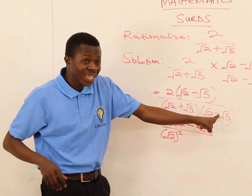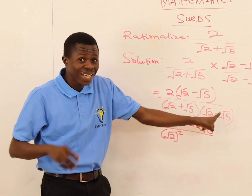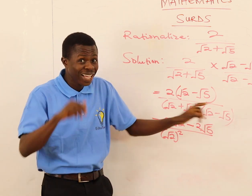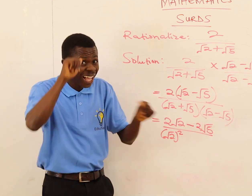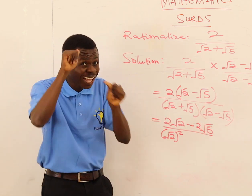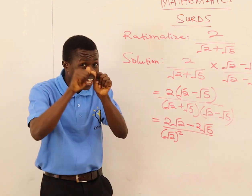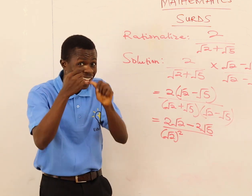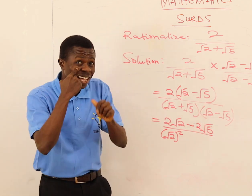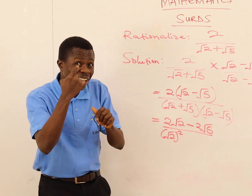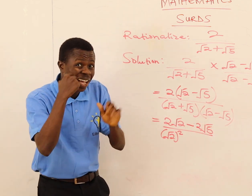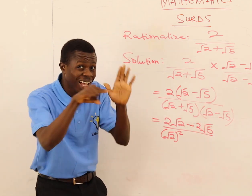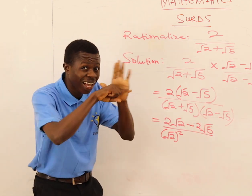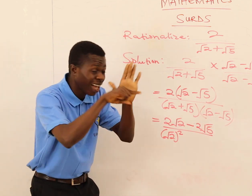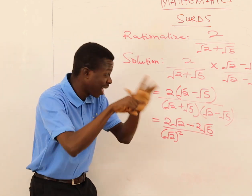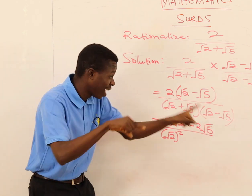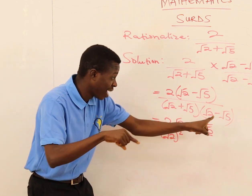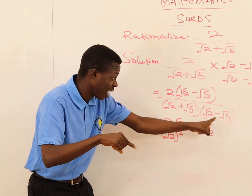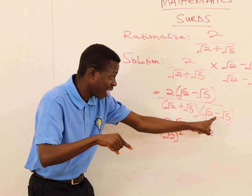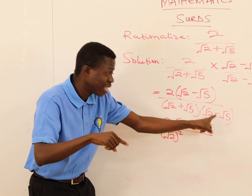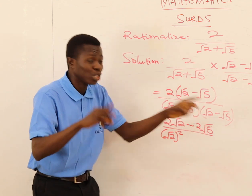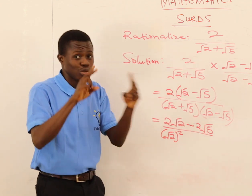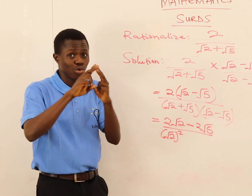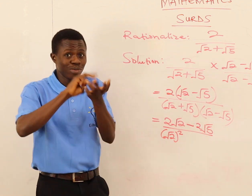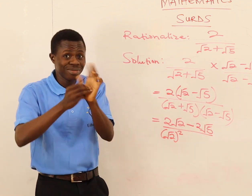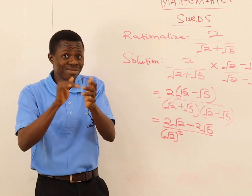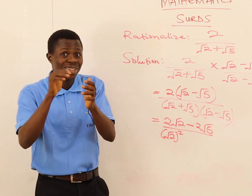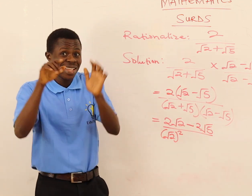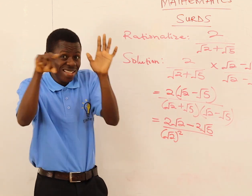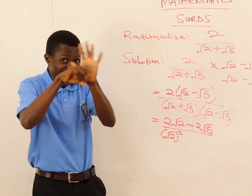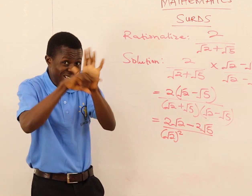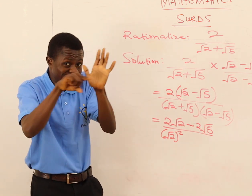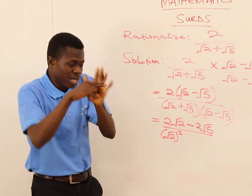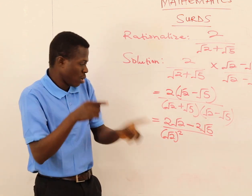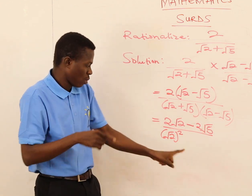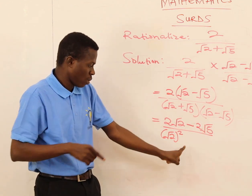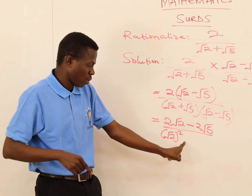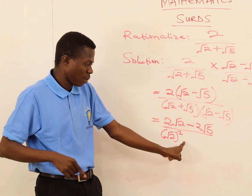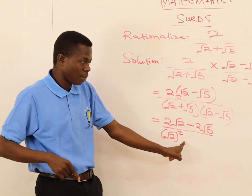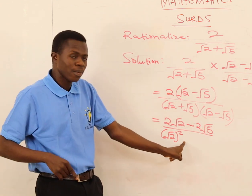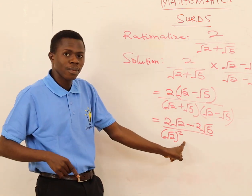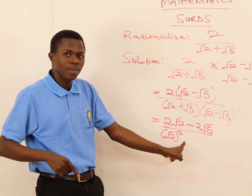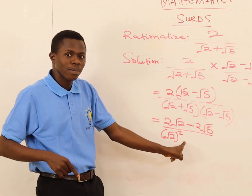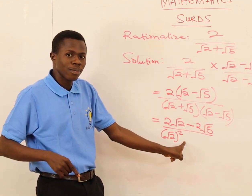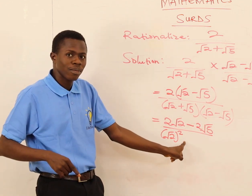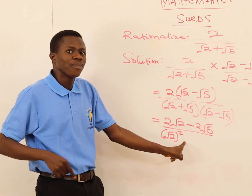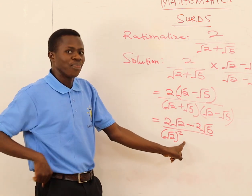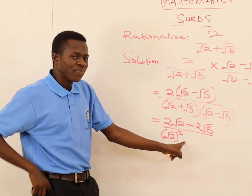Then square root 2 again multiplies the next expression, which is minus. So you always have to remember